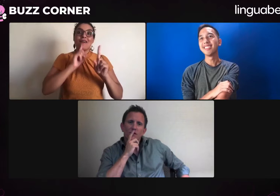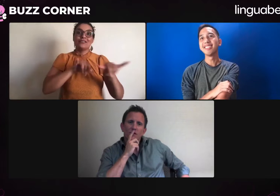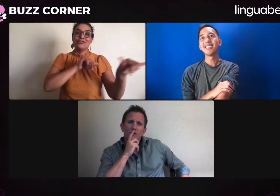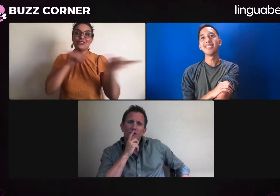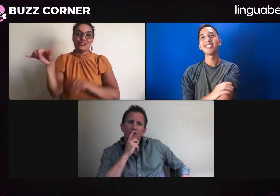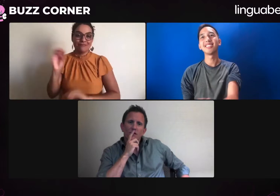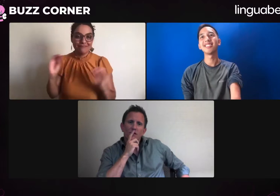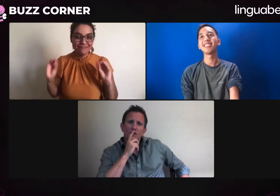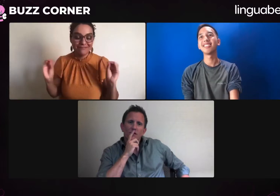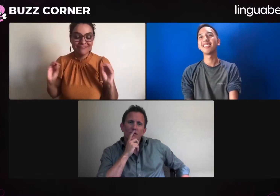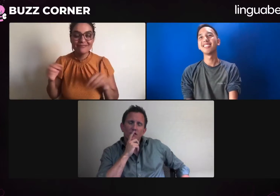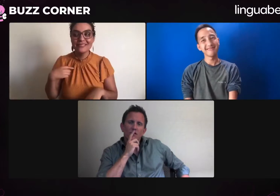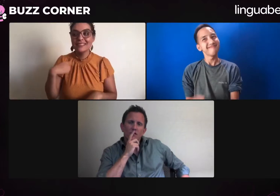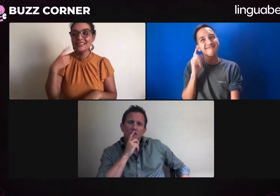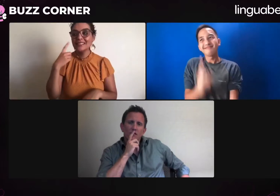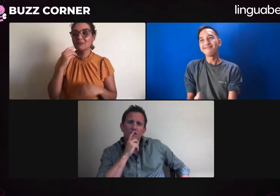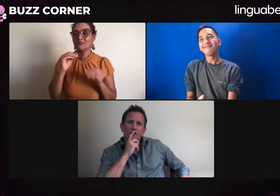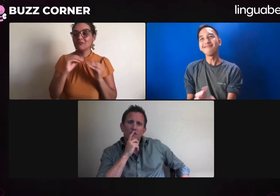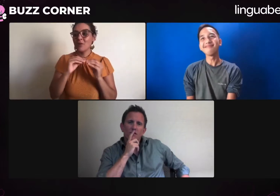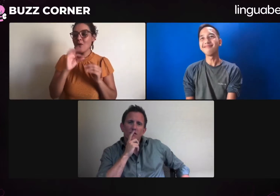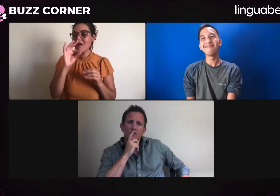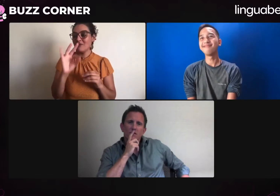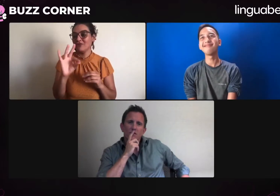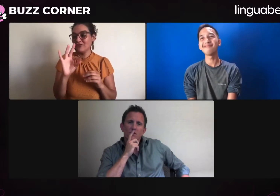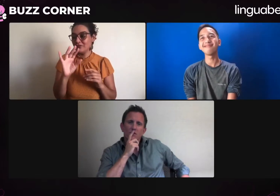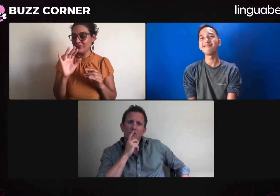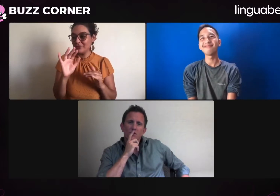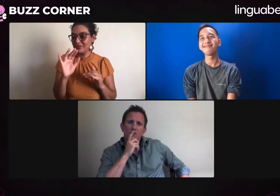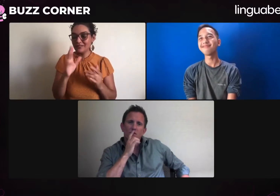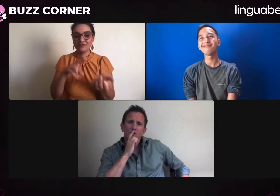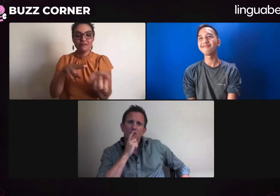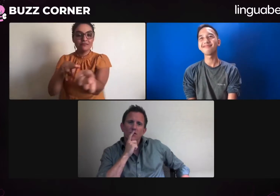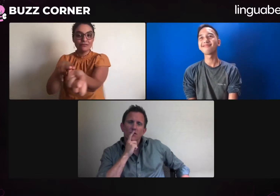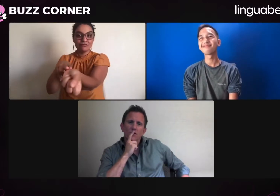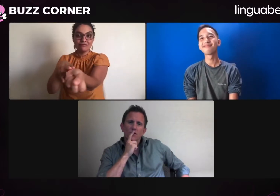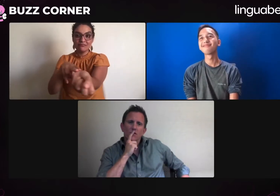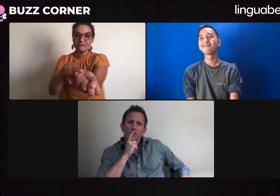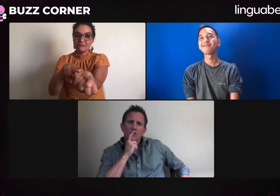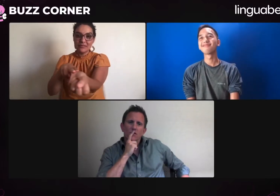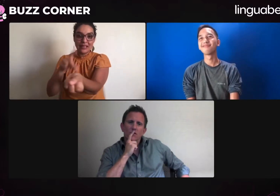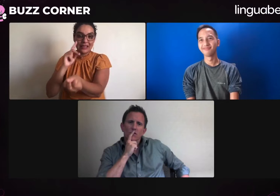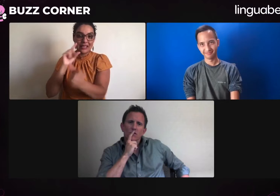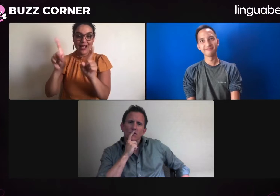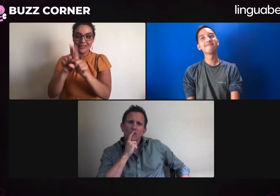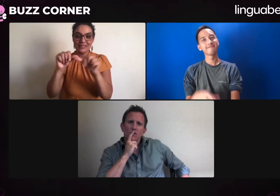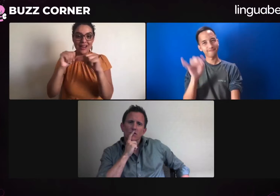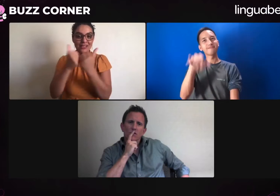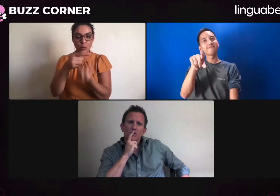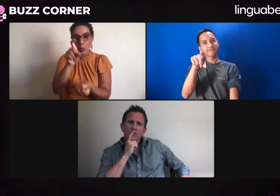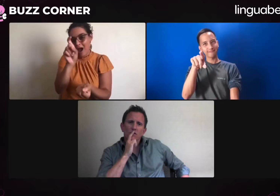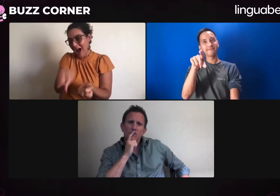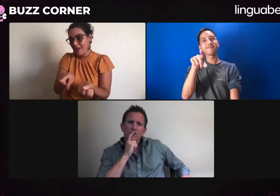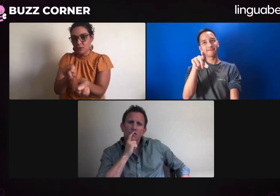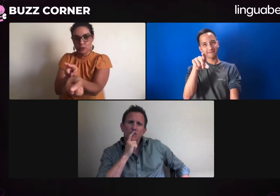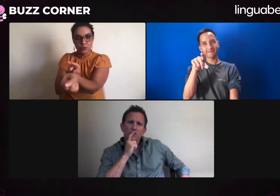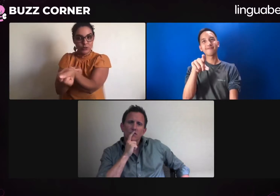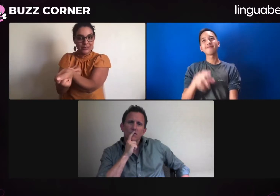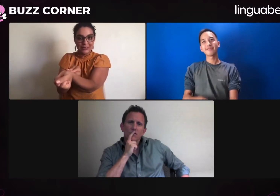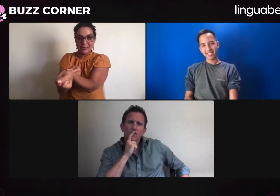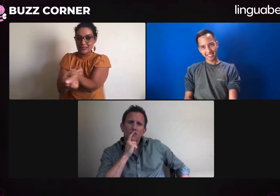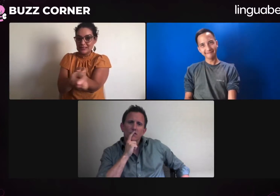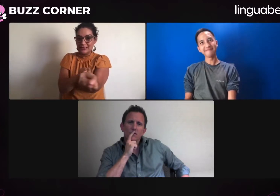perspective, right? And so there's not one size fits all. Right. I believe that we need to take a pulse as